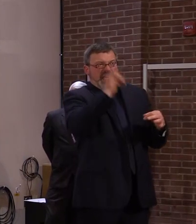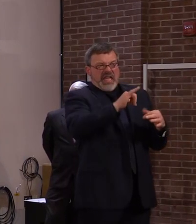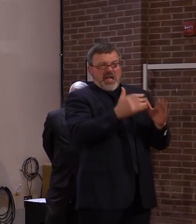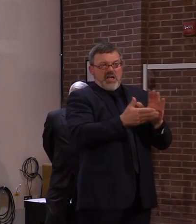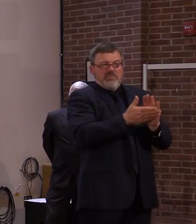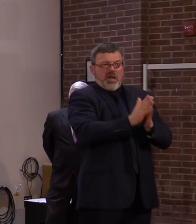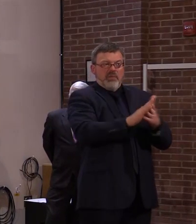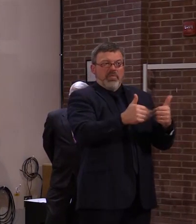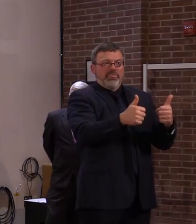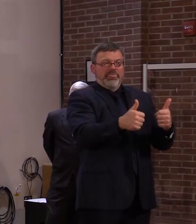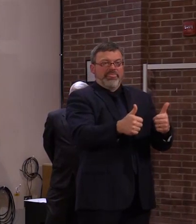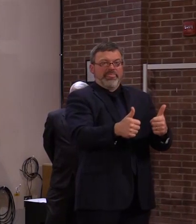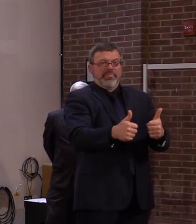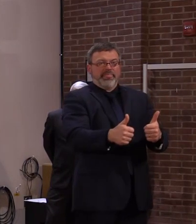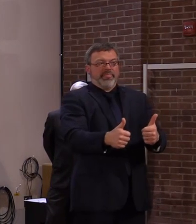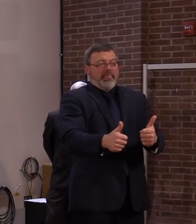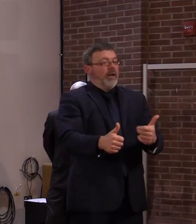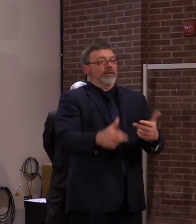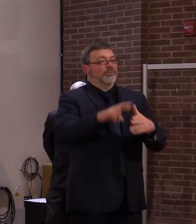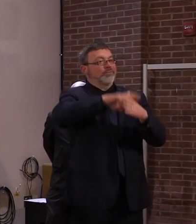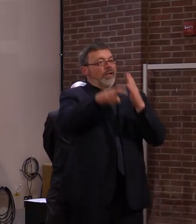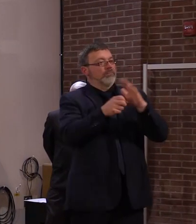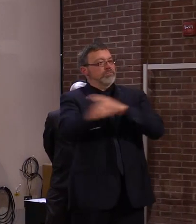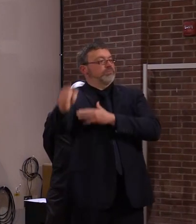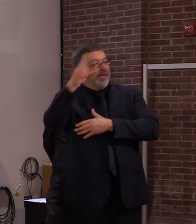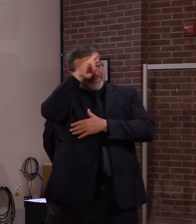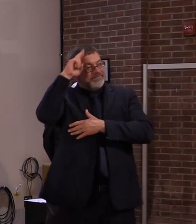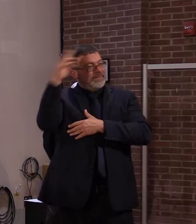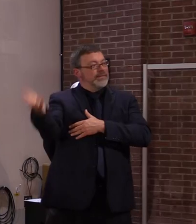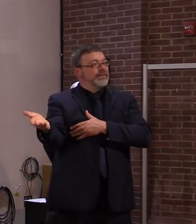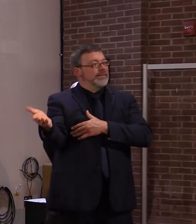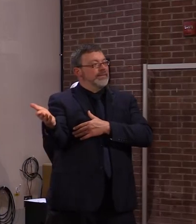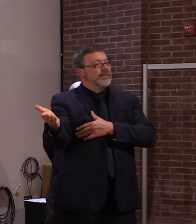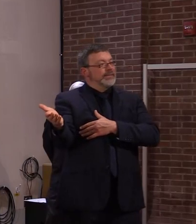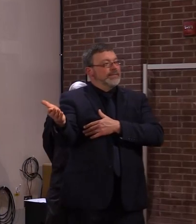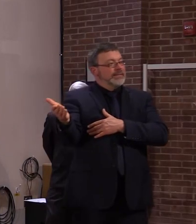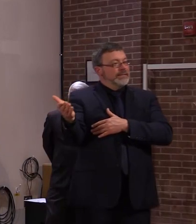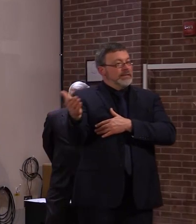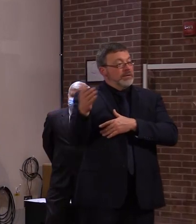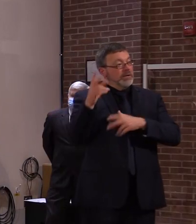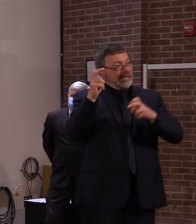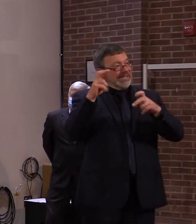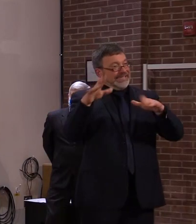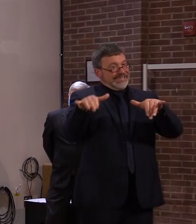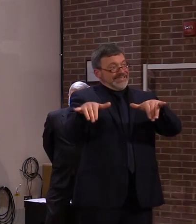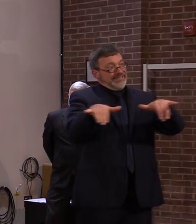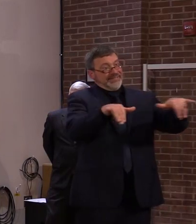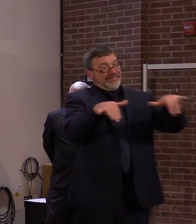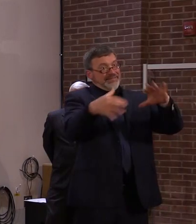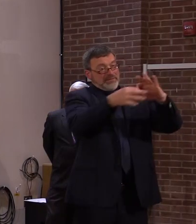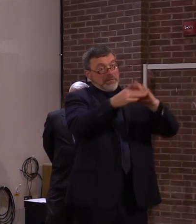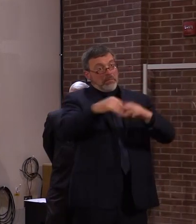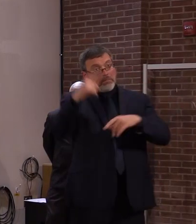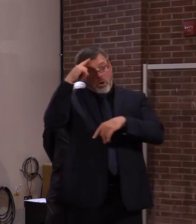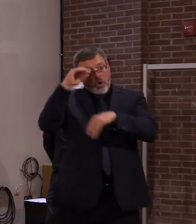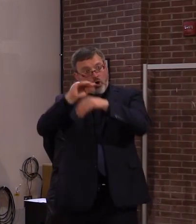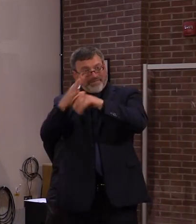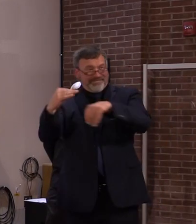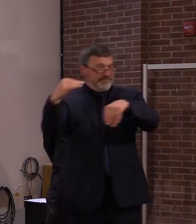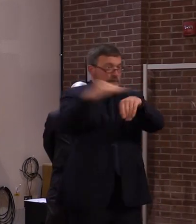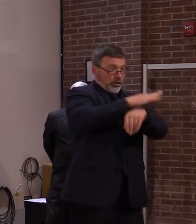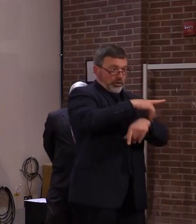there is a connection for some of the cases, and but we have to keep in mind, I mean, our